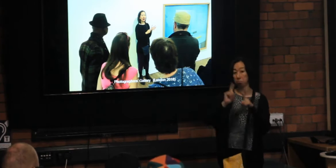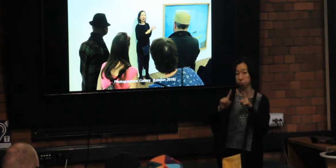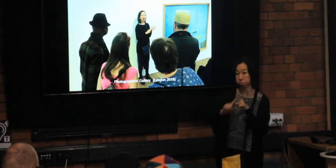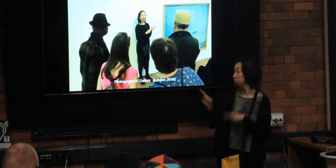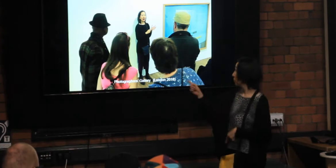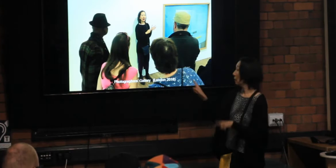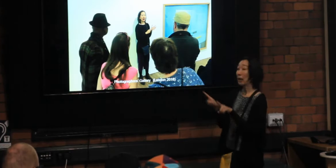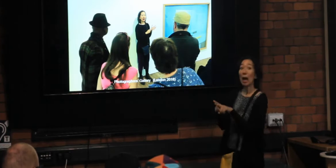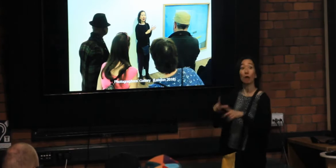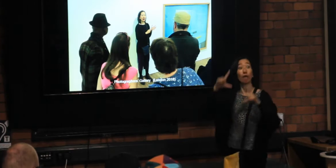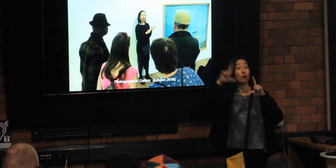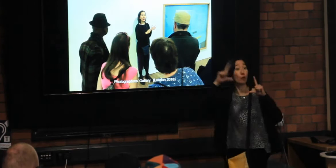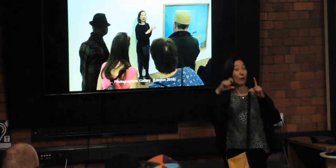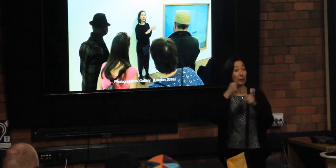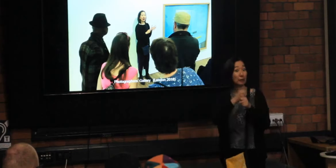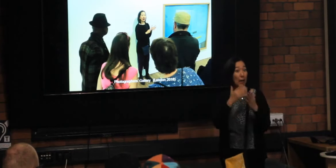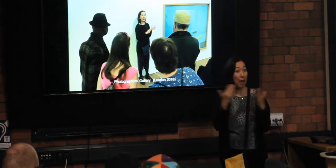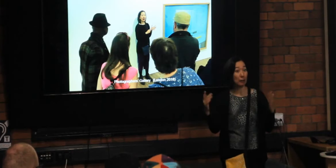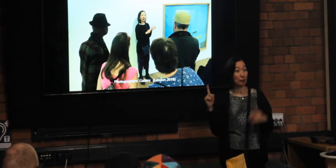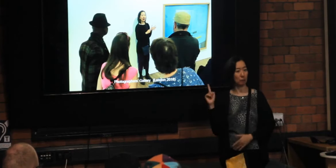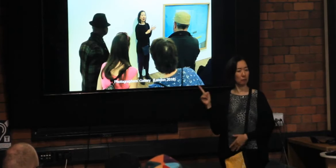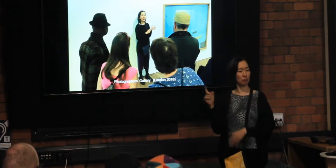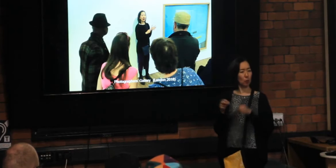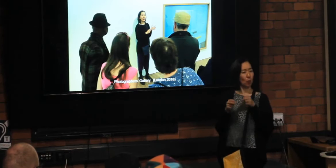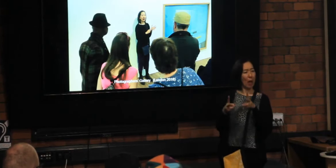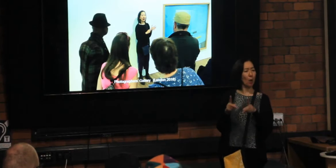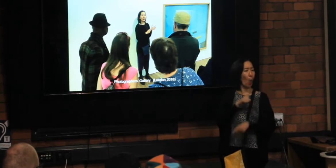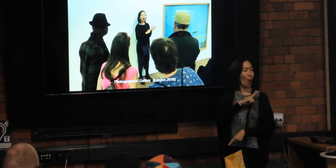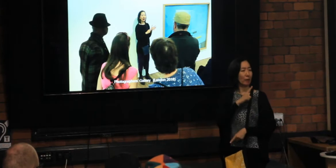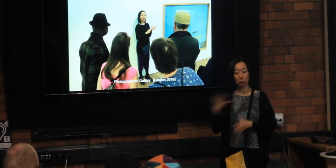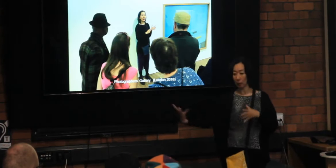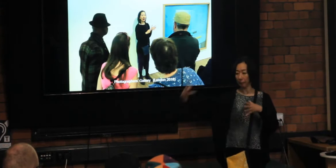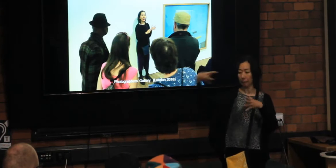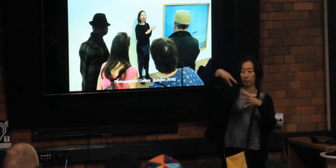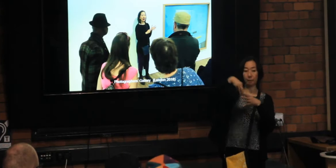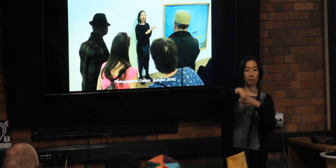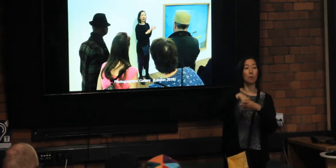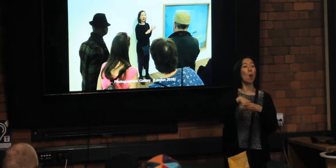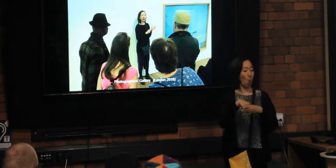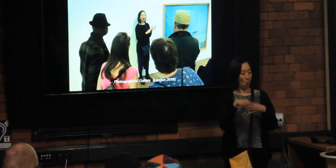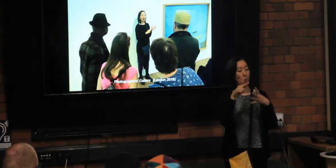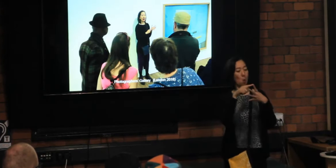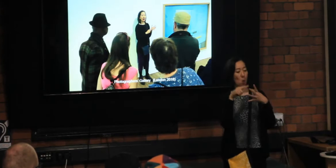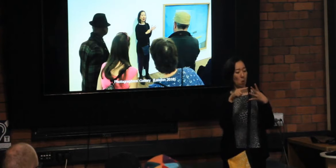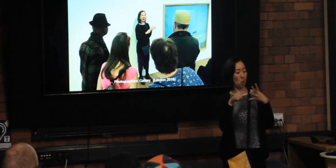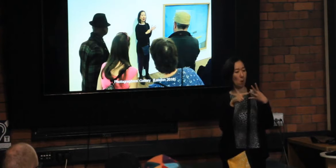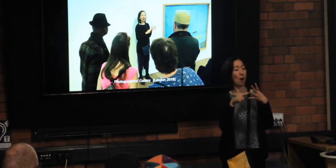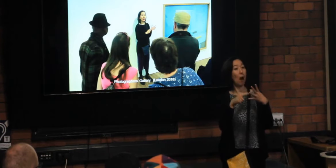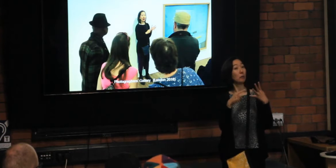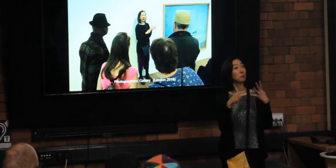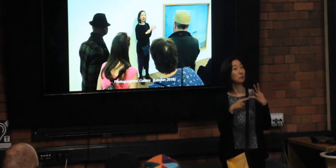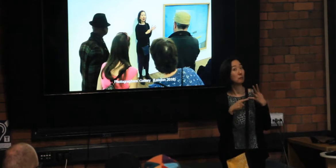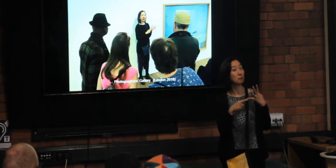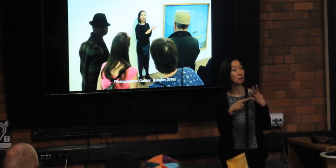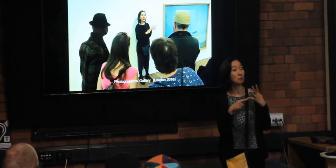British Museum and the Tate in London. This image shows me working at the Photographer's Gallery in London, and I thought I could